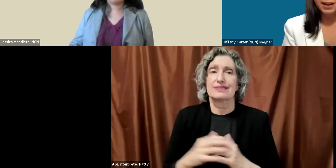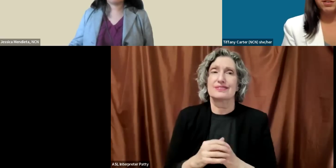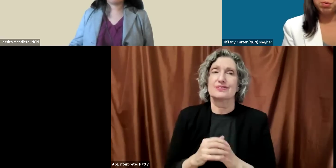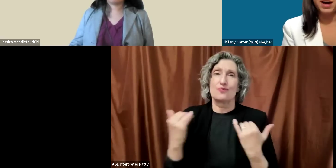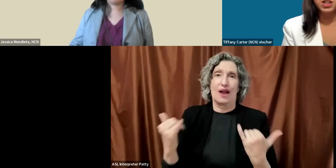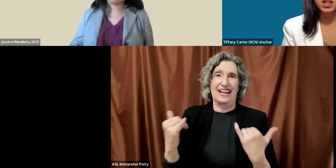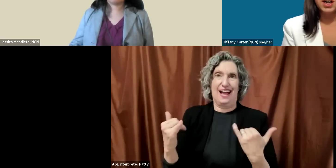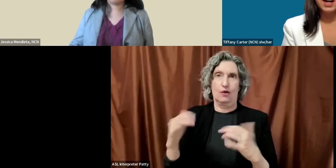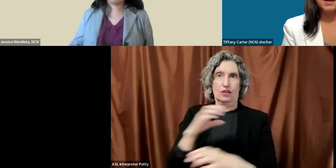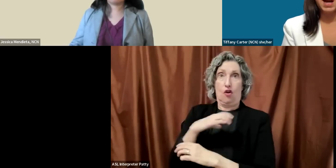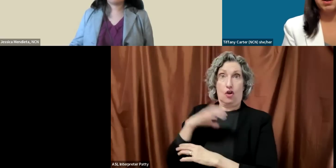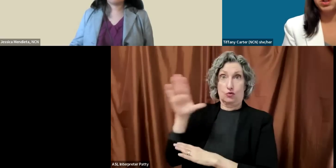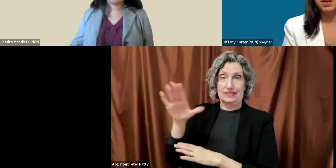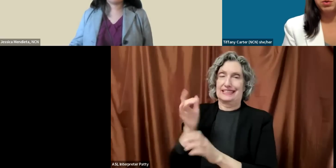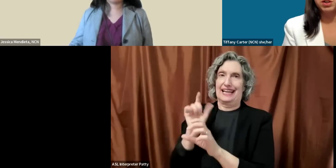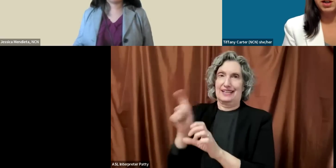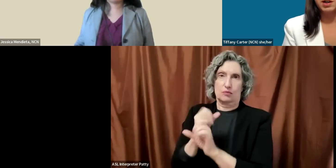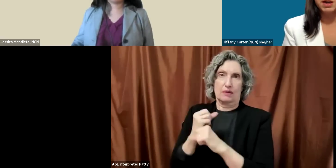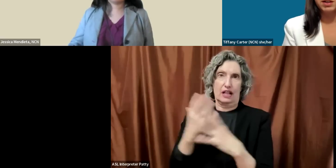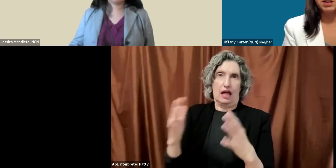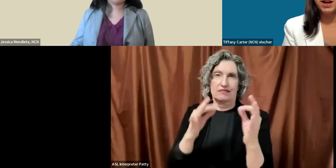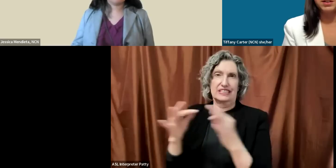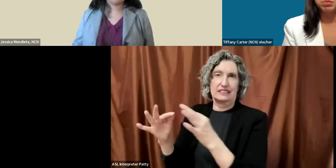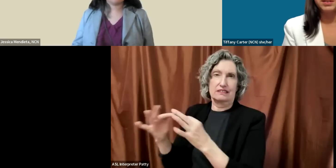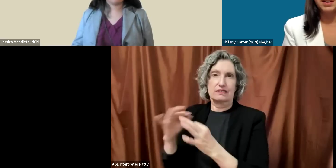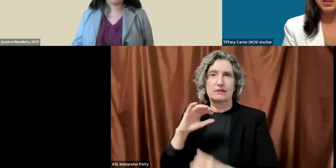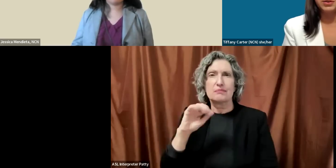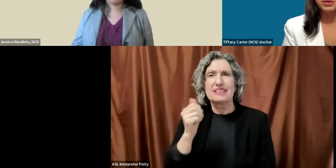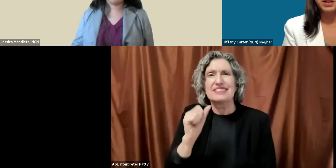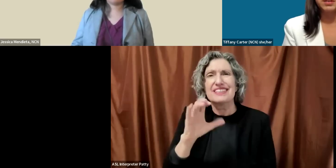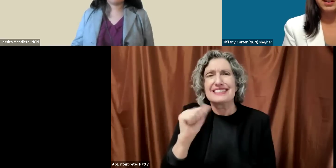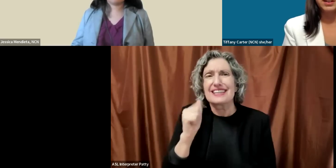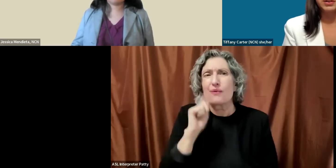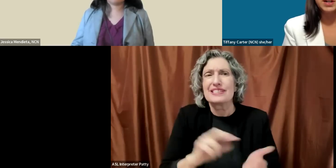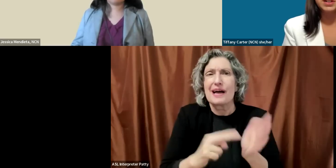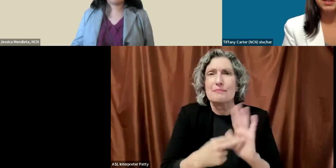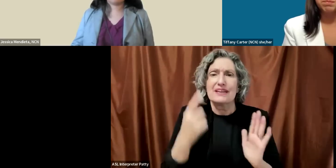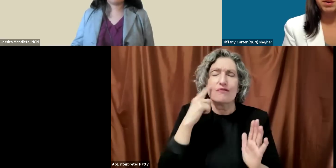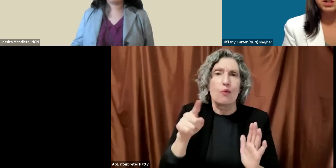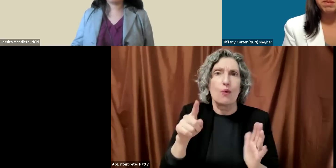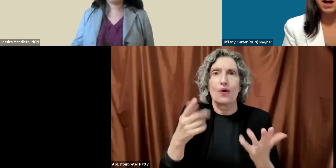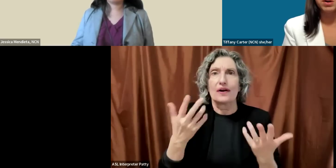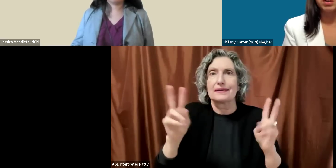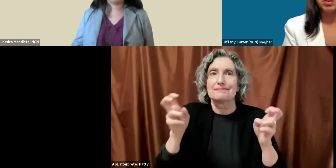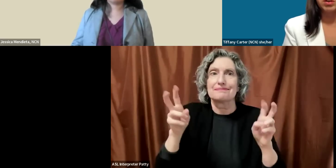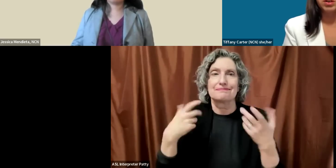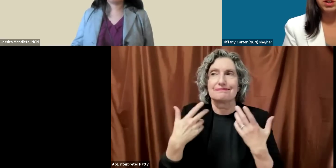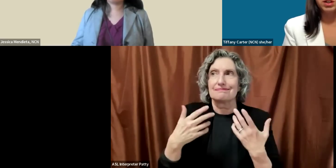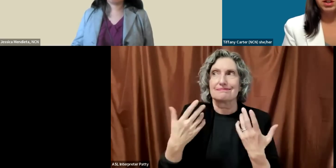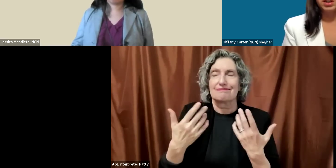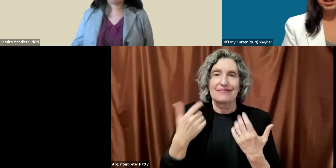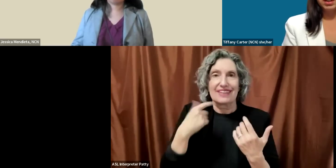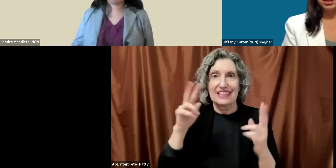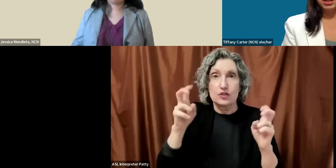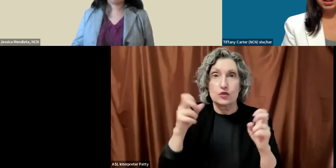the legislative branch. But I don't know, Jessica, if you want to talk about kind of how this plays into kind of the question of separation of powers